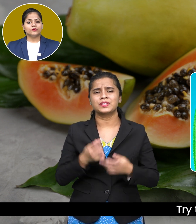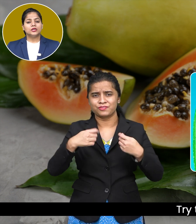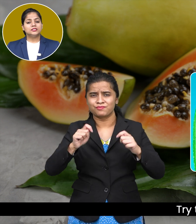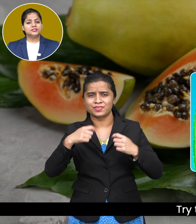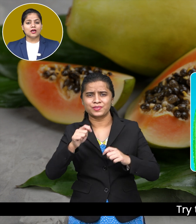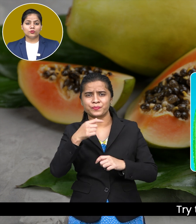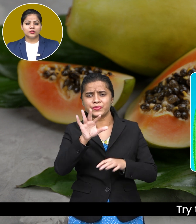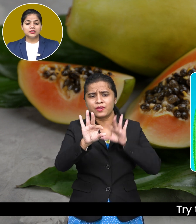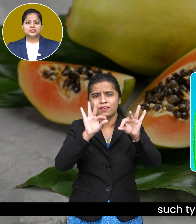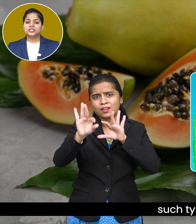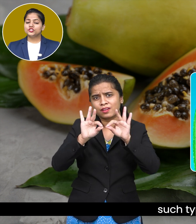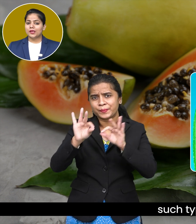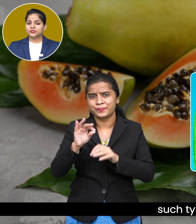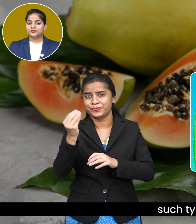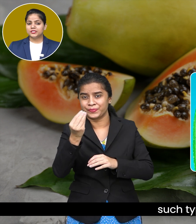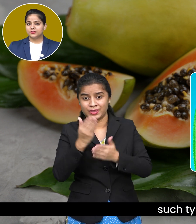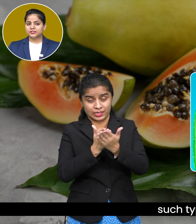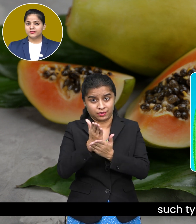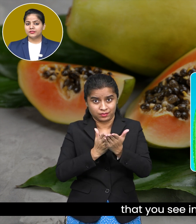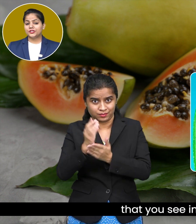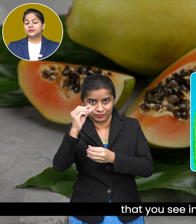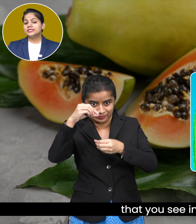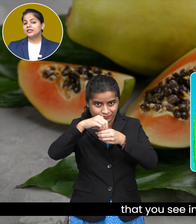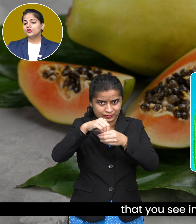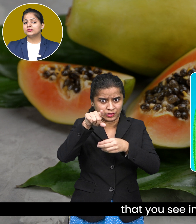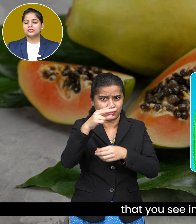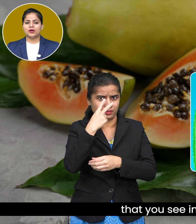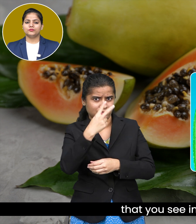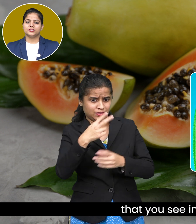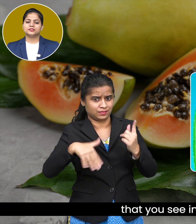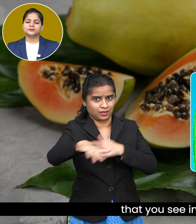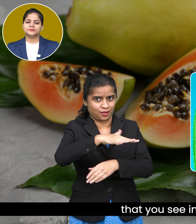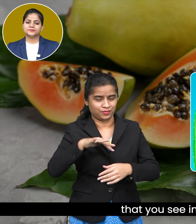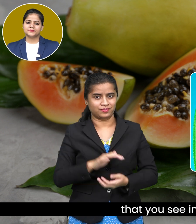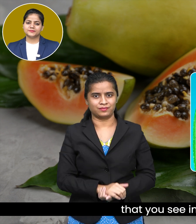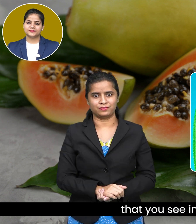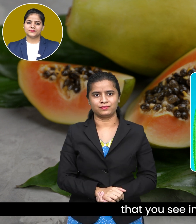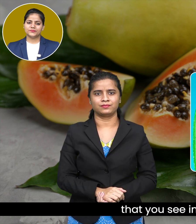Try to list out such types of seeds that you see in your surroundings.